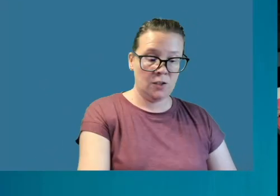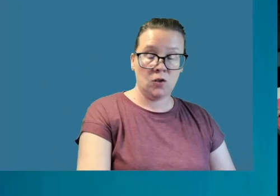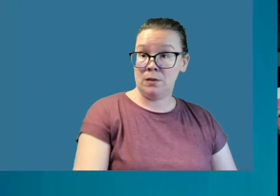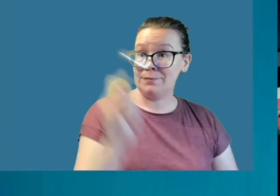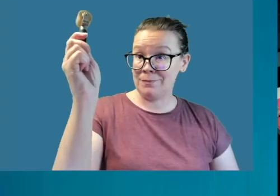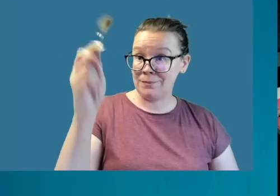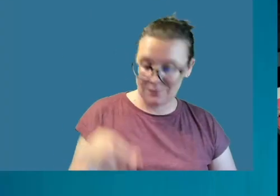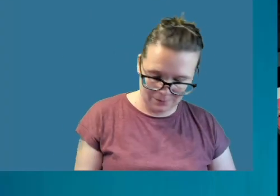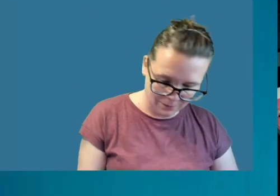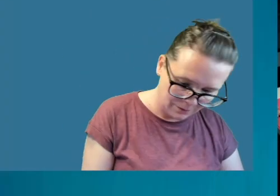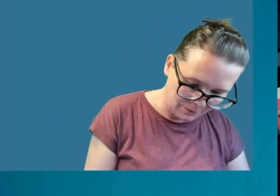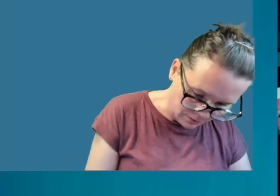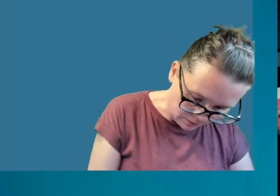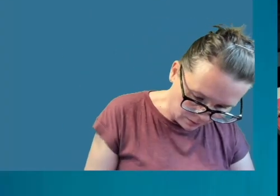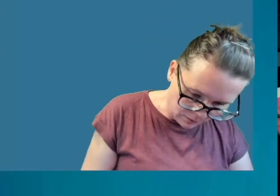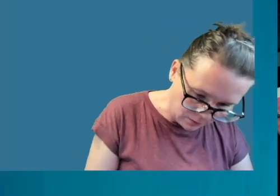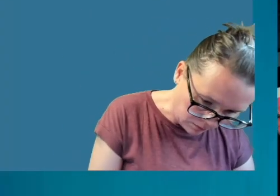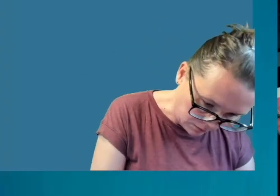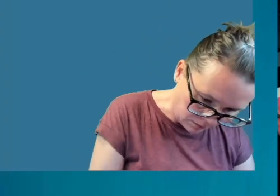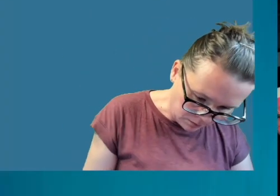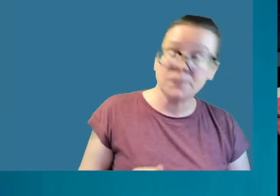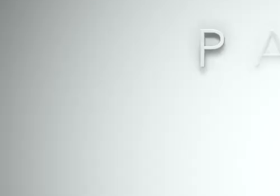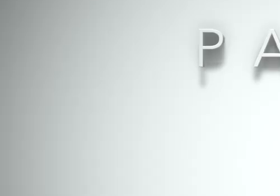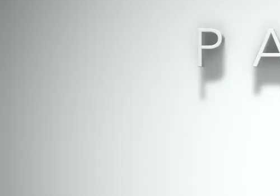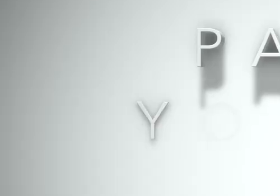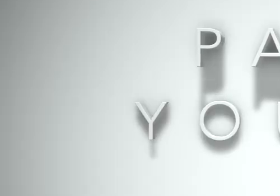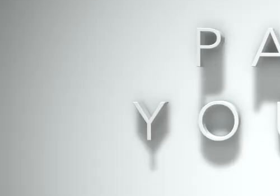roller and really flatten it down.